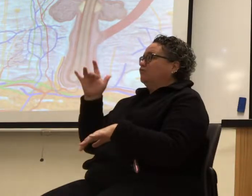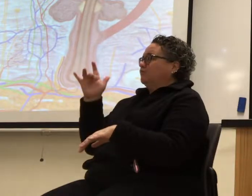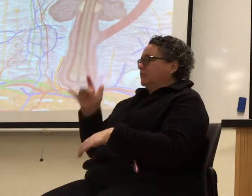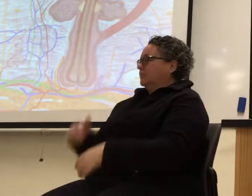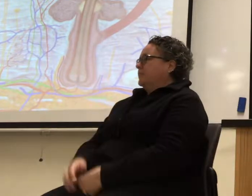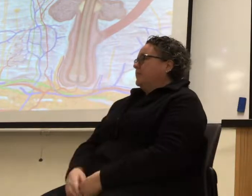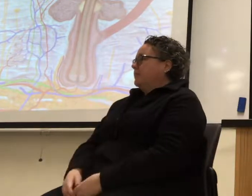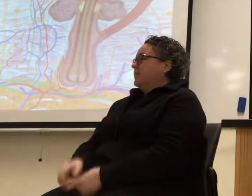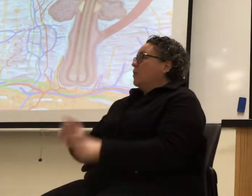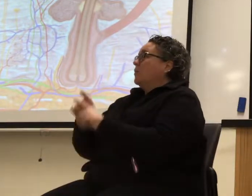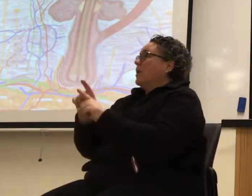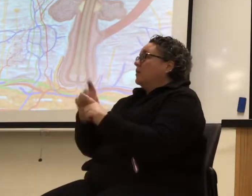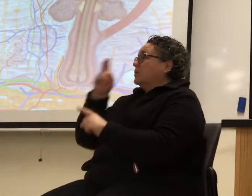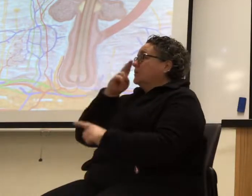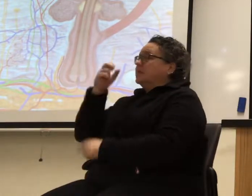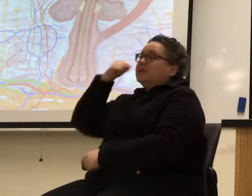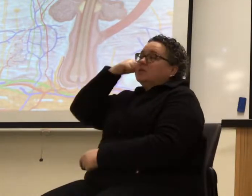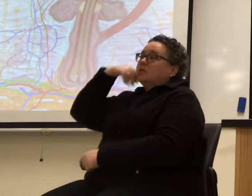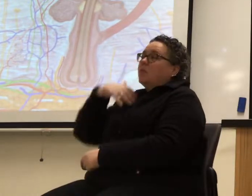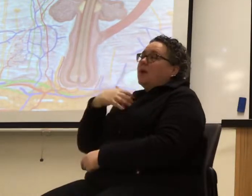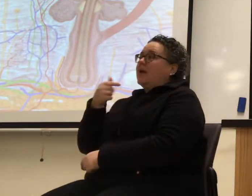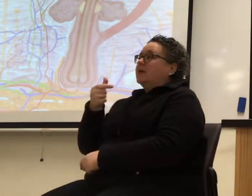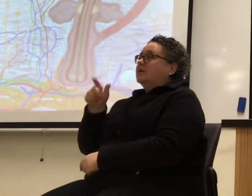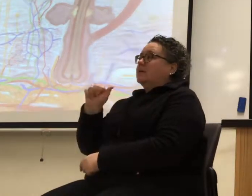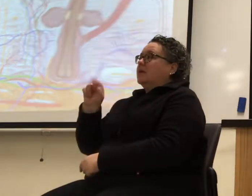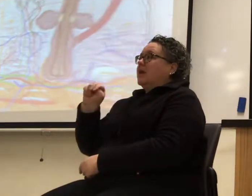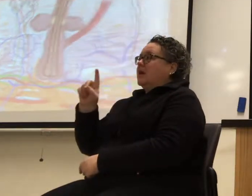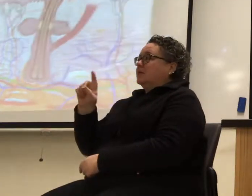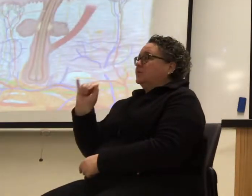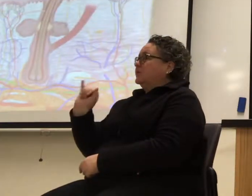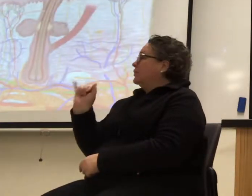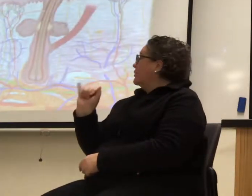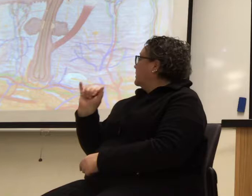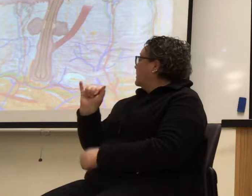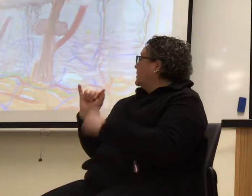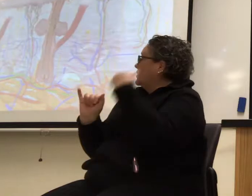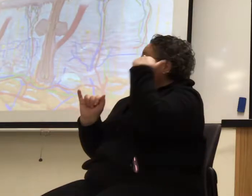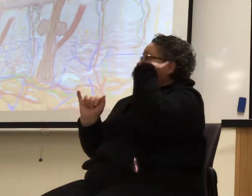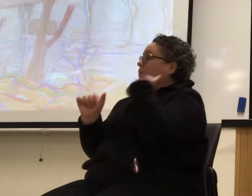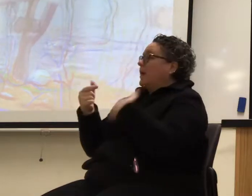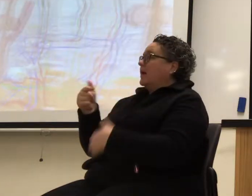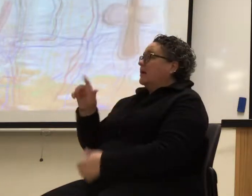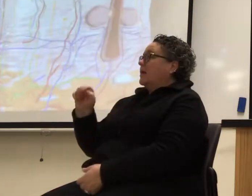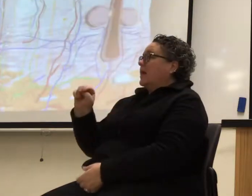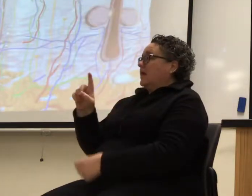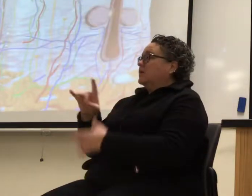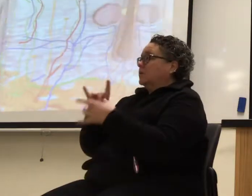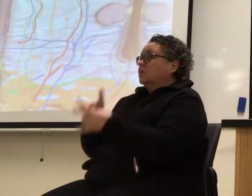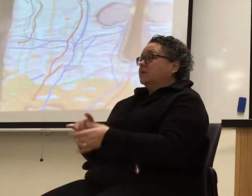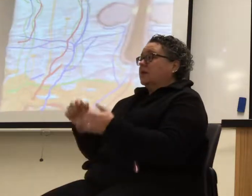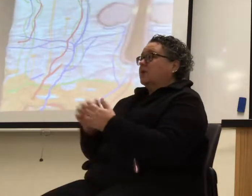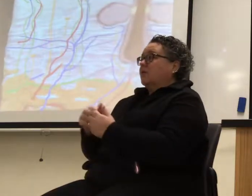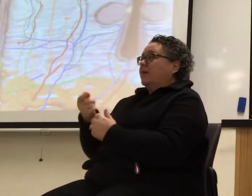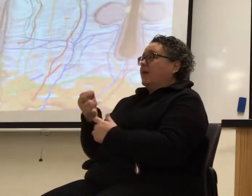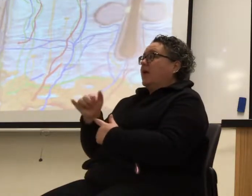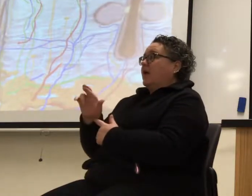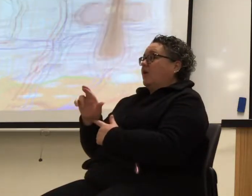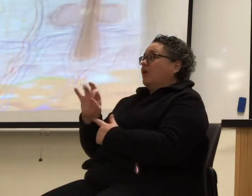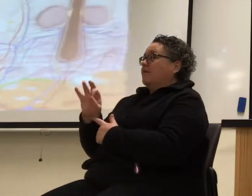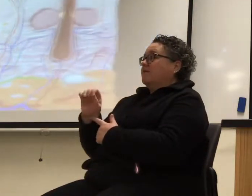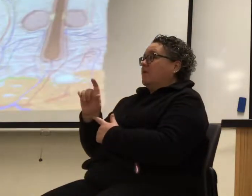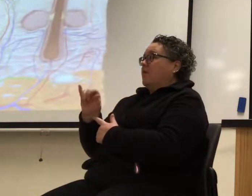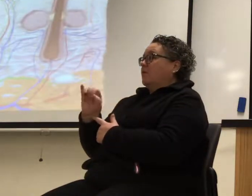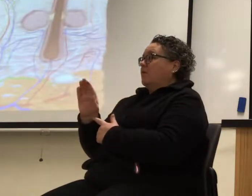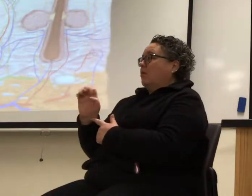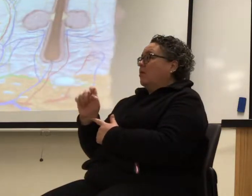We also see sweat glands. There's a sweat gland that's associated with the hair follicle. Let's see if I can find